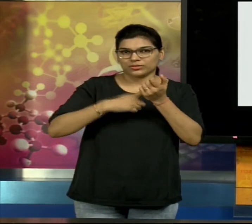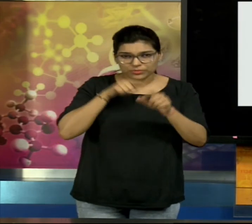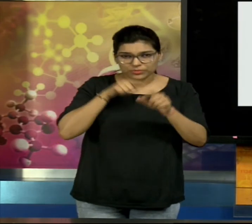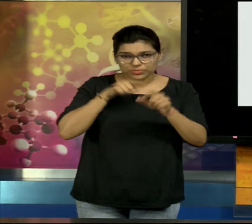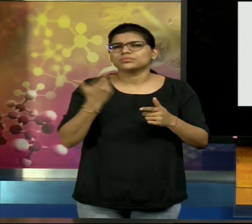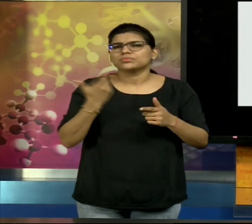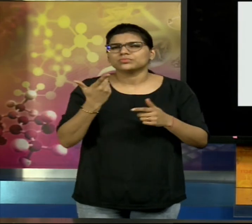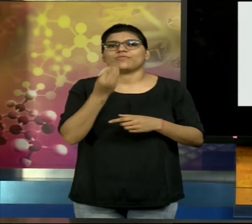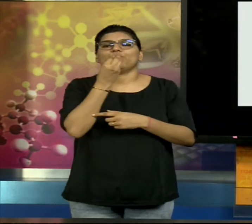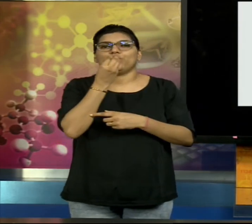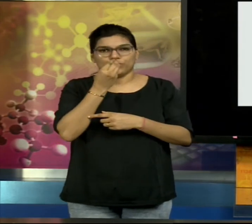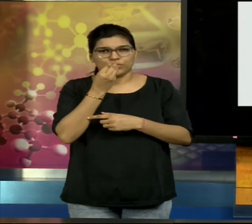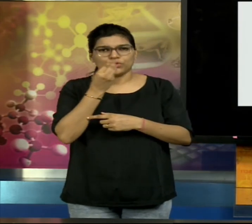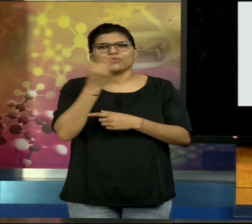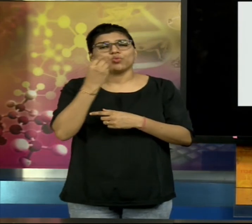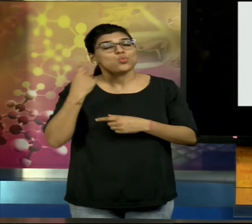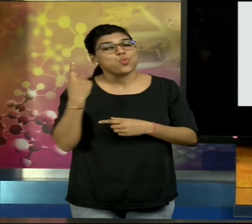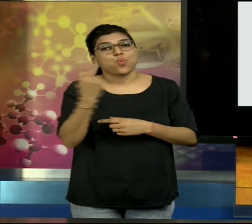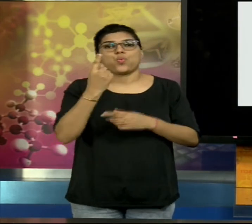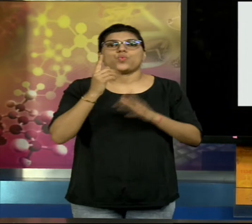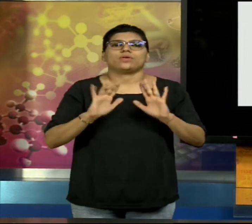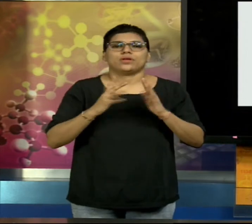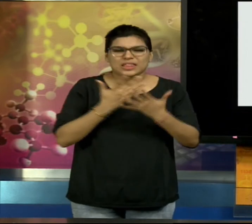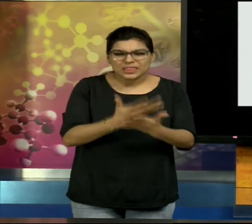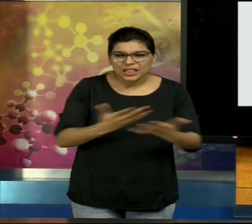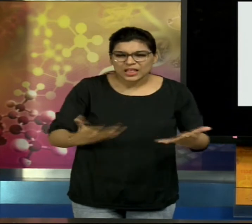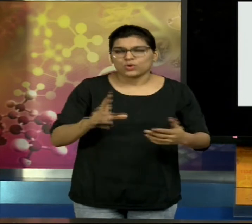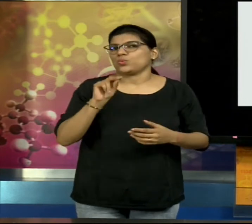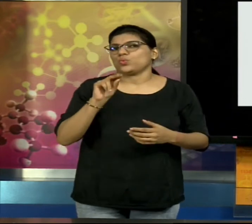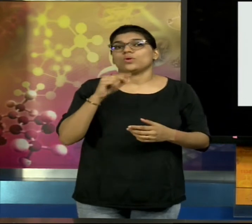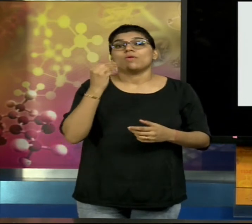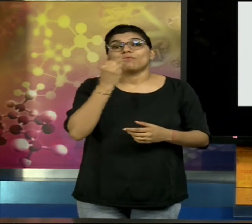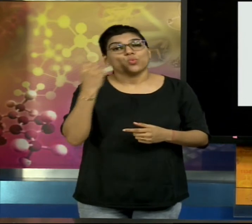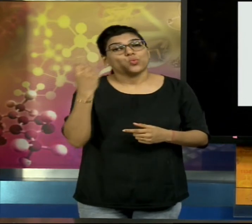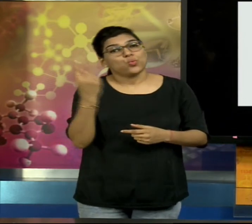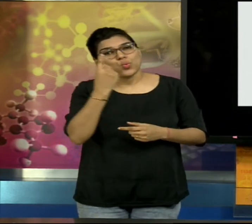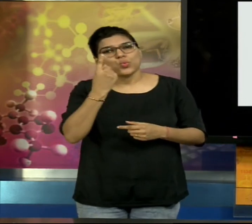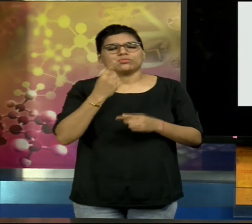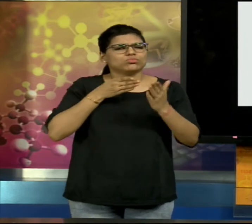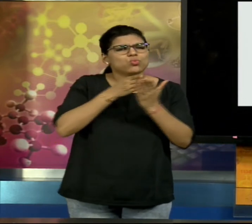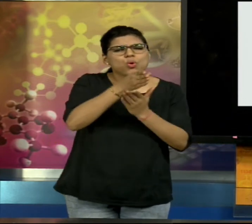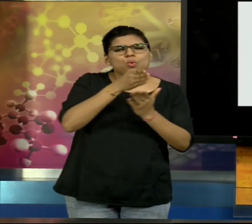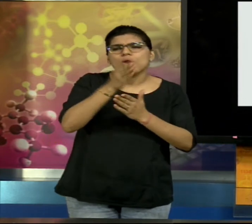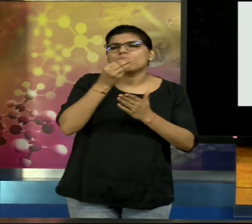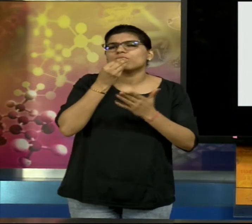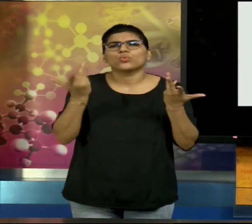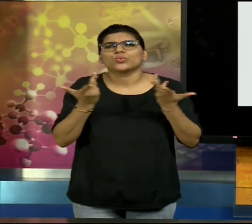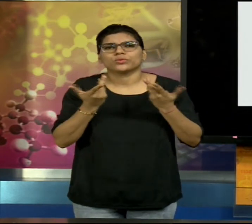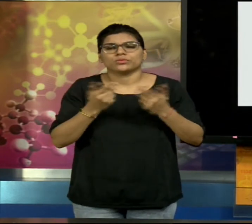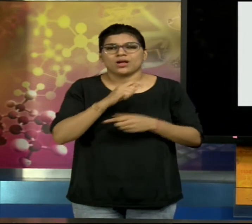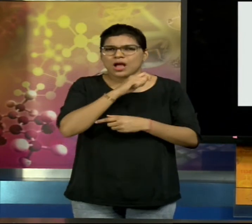Grocery. These are the items related to food only.